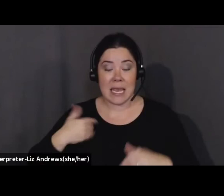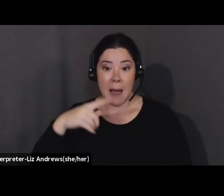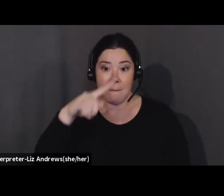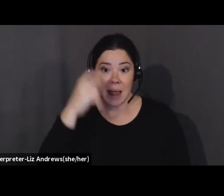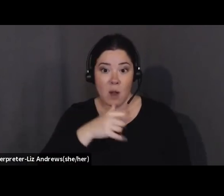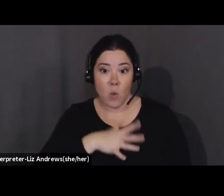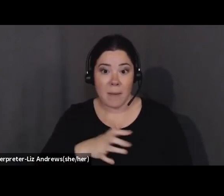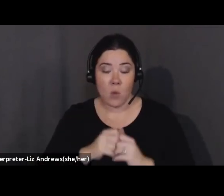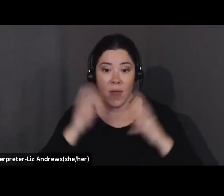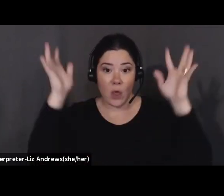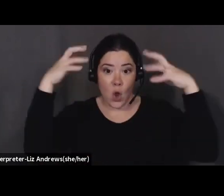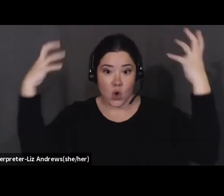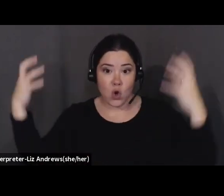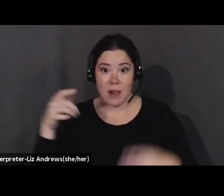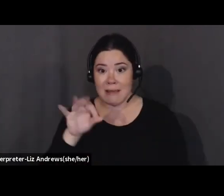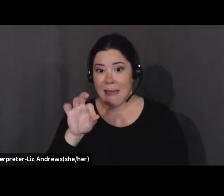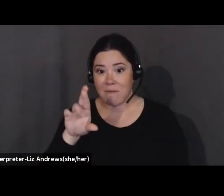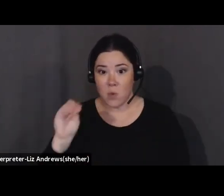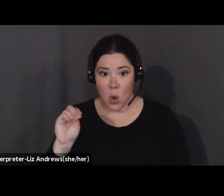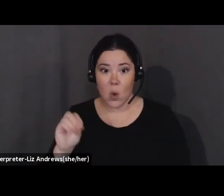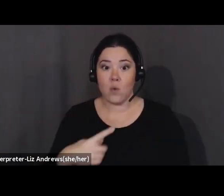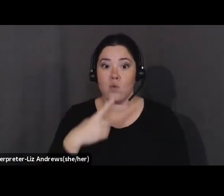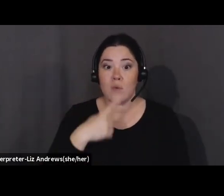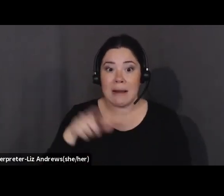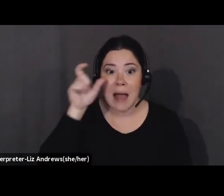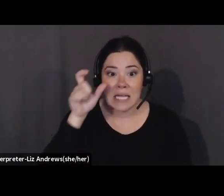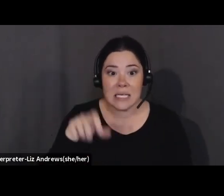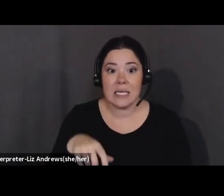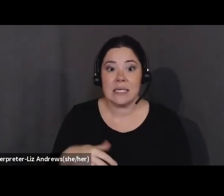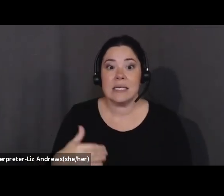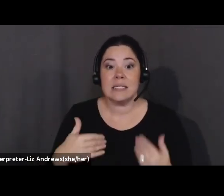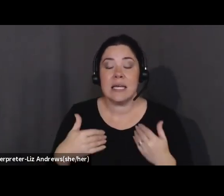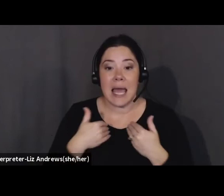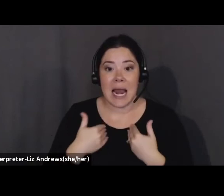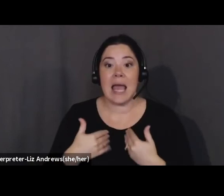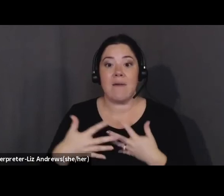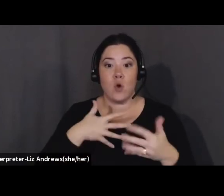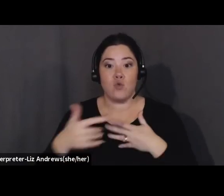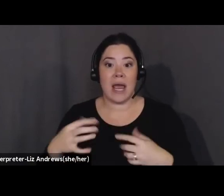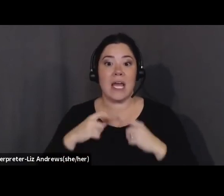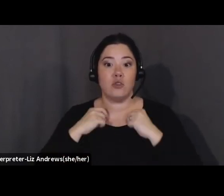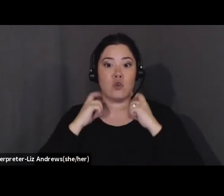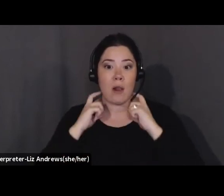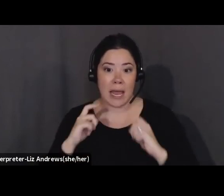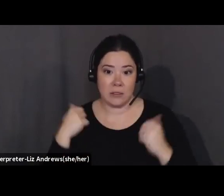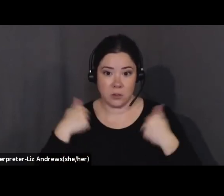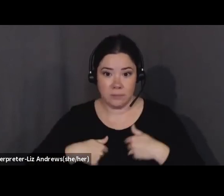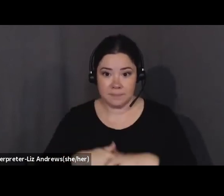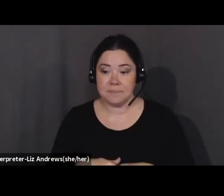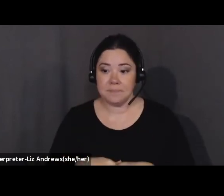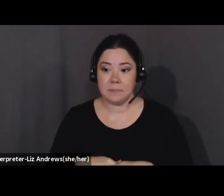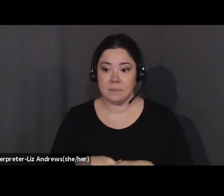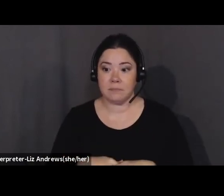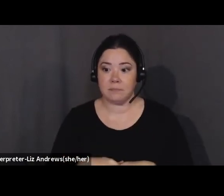curly afro and red glasses, and I'm wearing a gray turtleneck sweater. So if we could